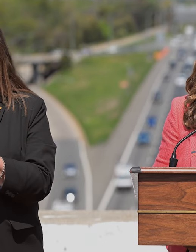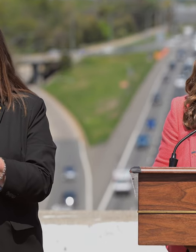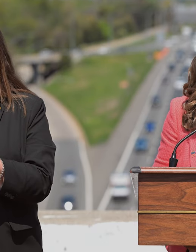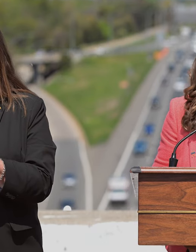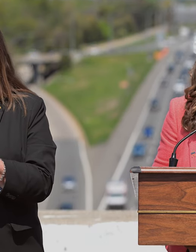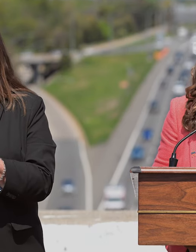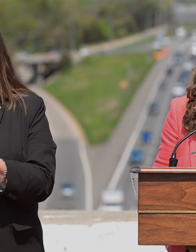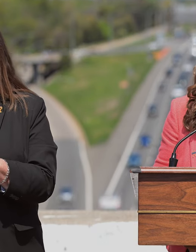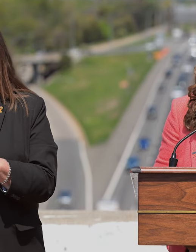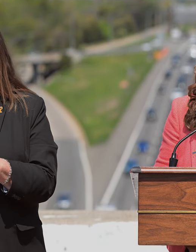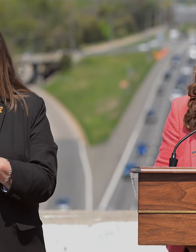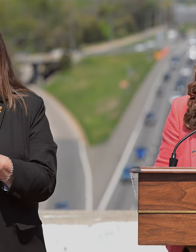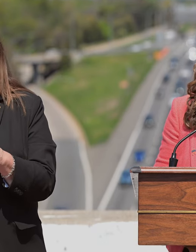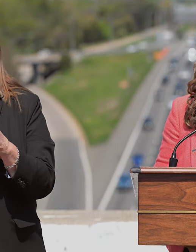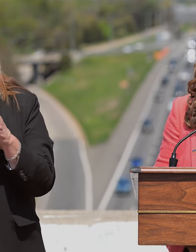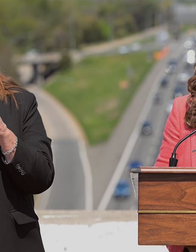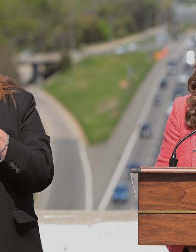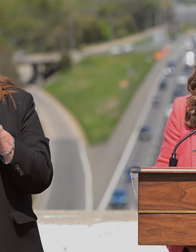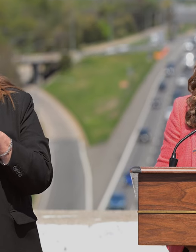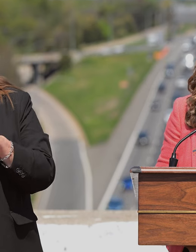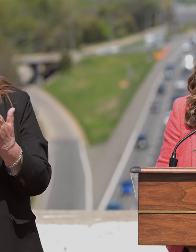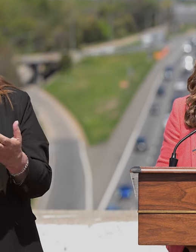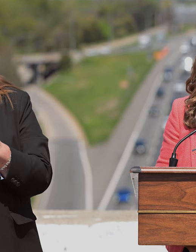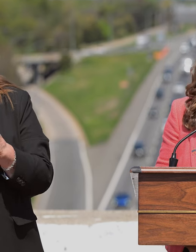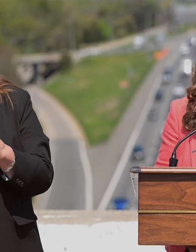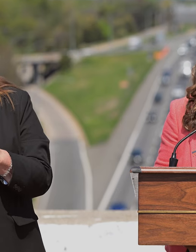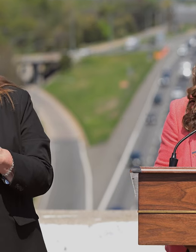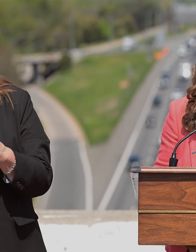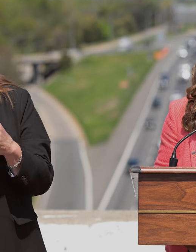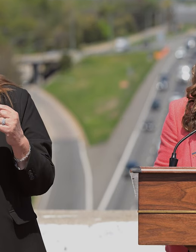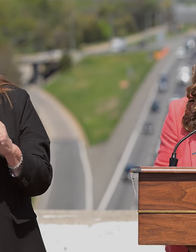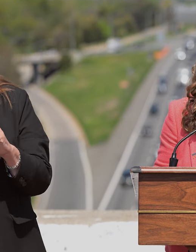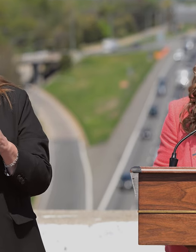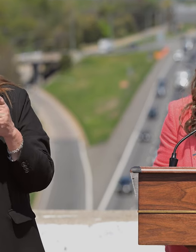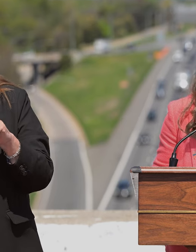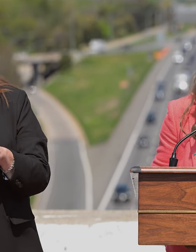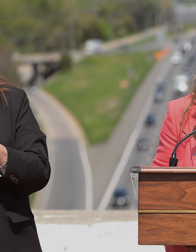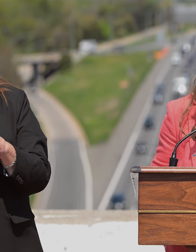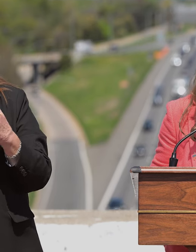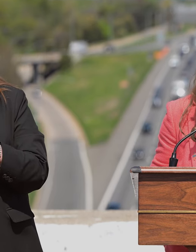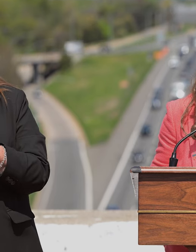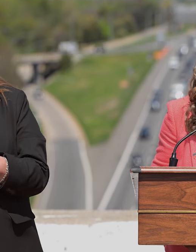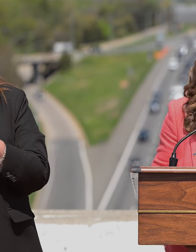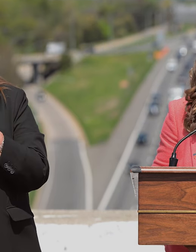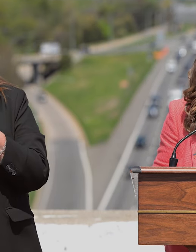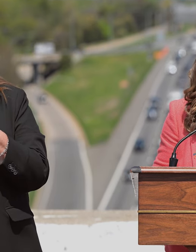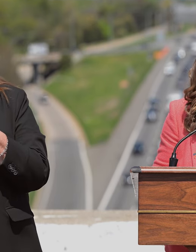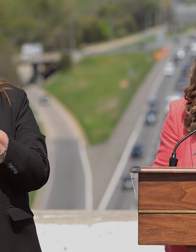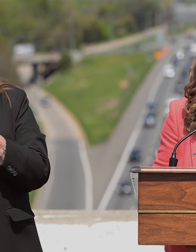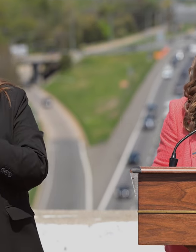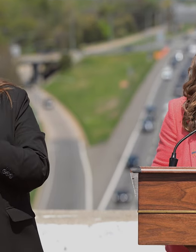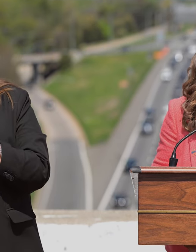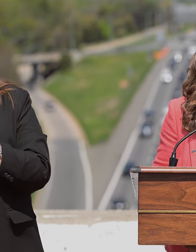the unnecessary traffic fatalities and serious injuries that result from motor vehicle crashes, especially when it comes to